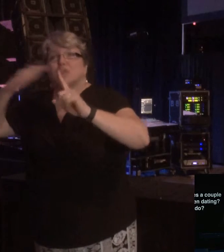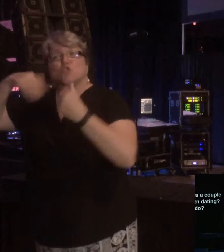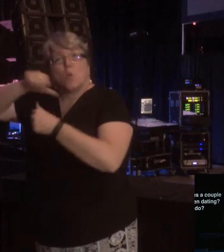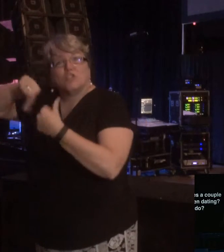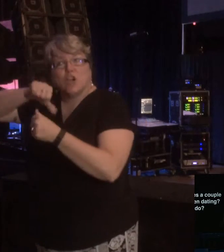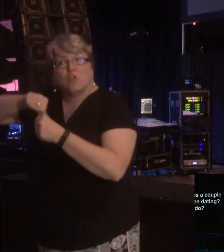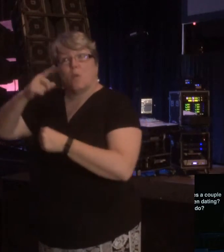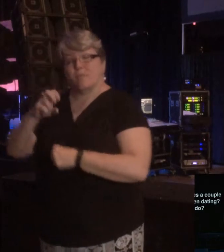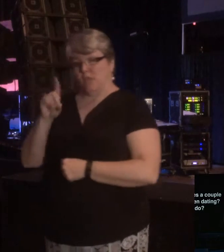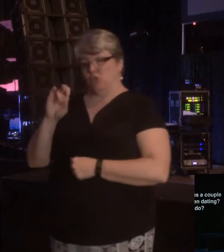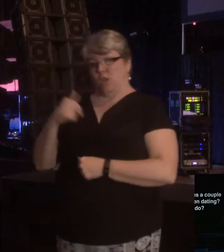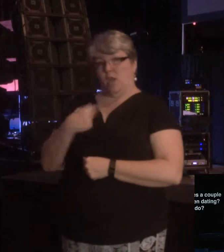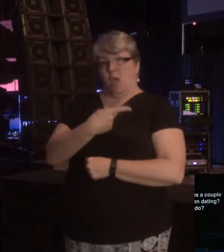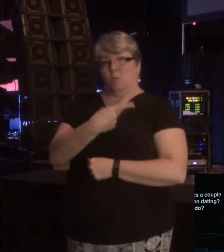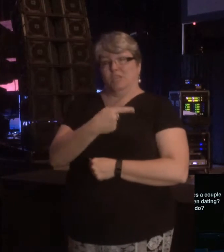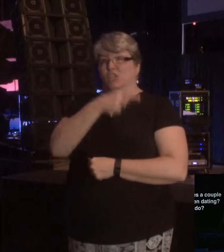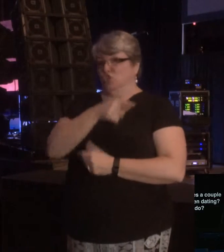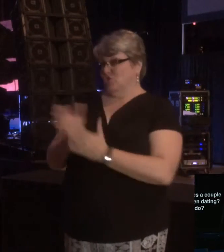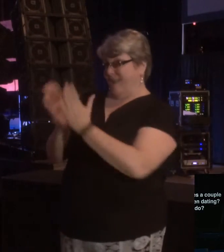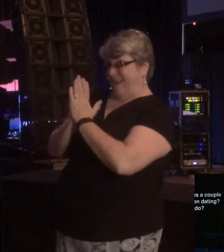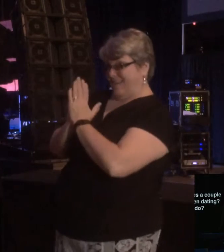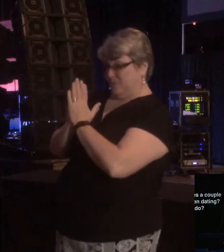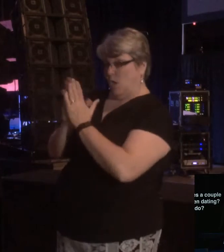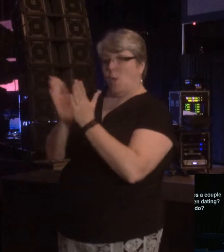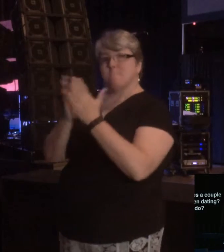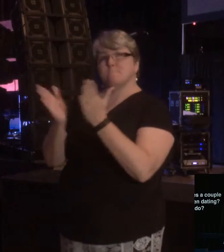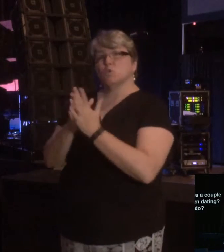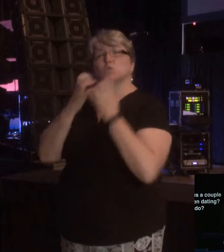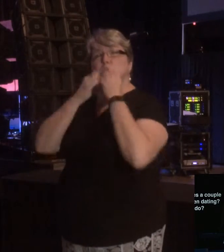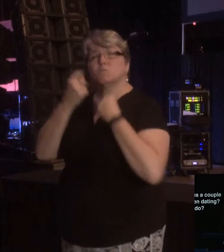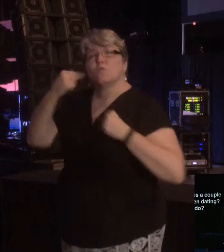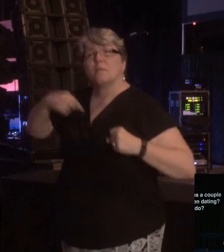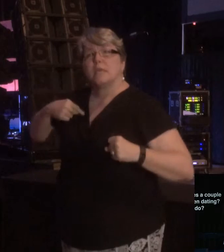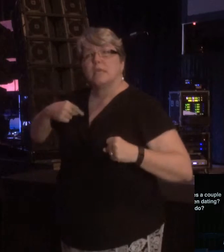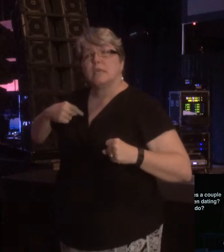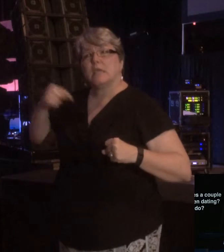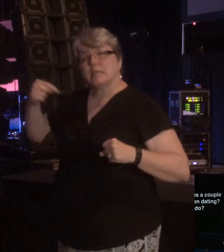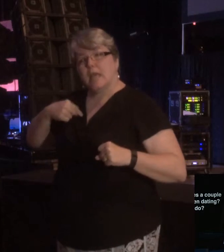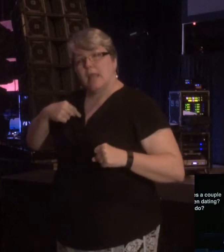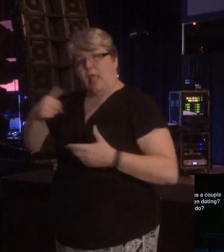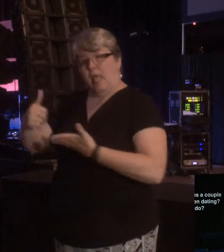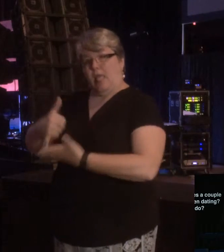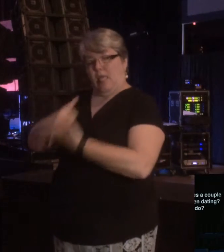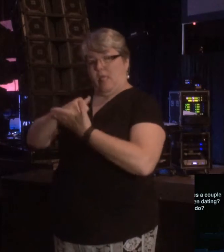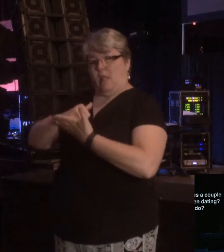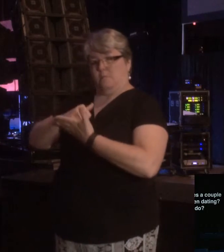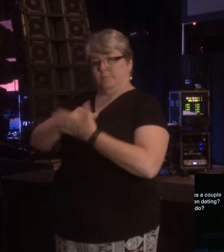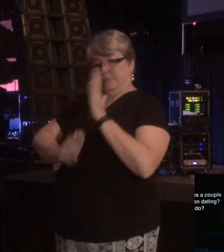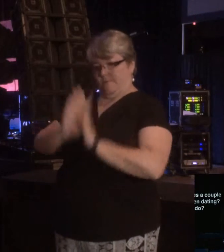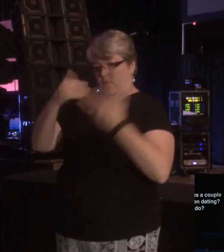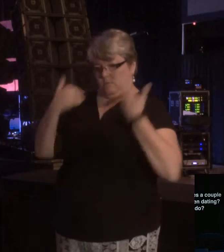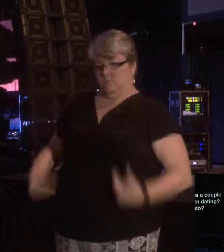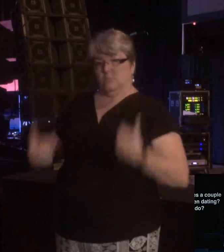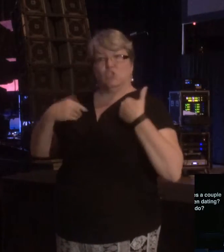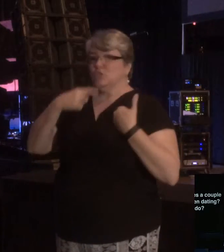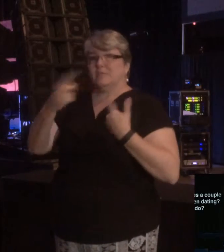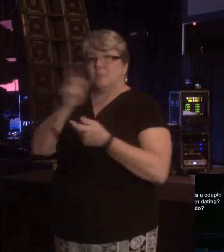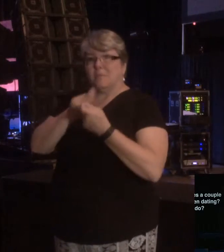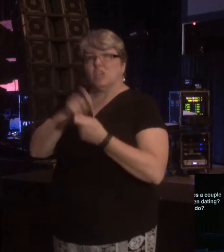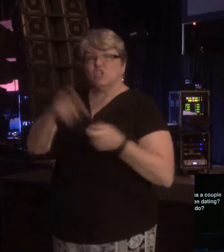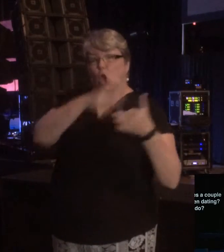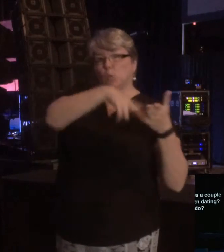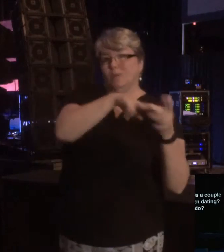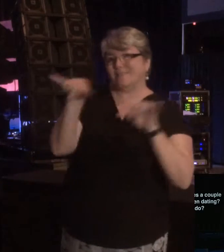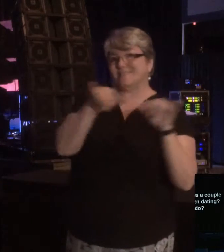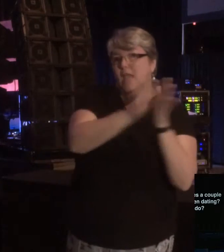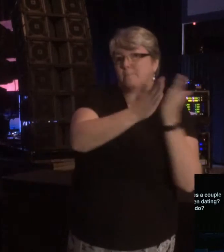date, and it was great. And then we went out on another date, and before that date, I